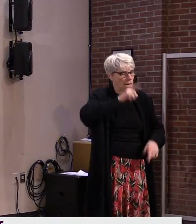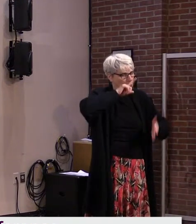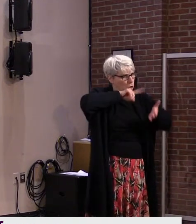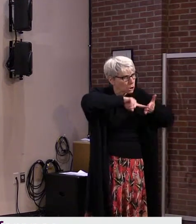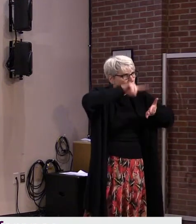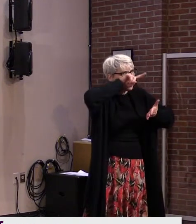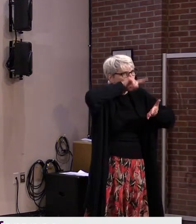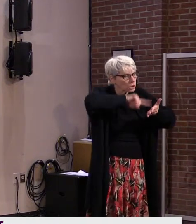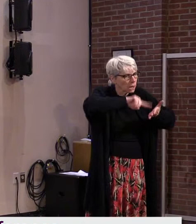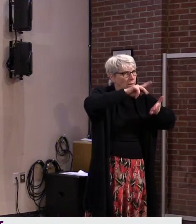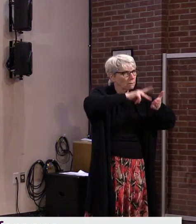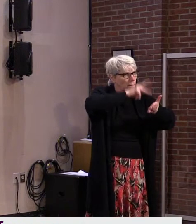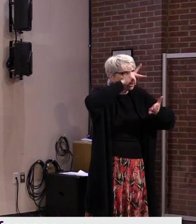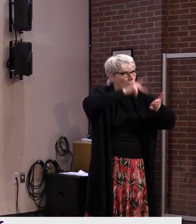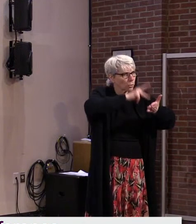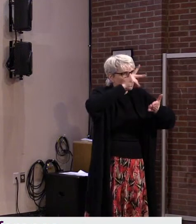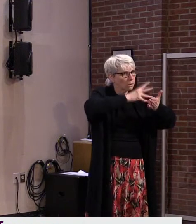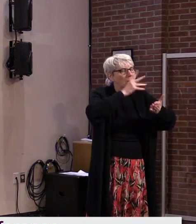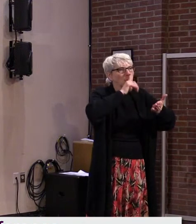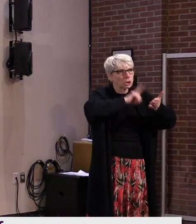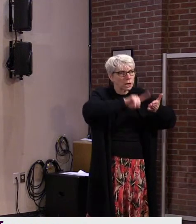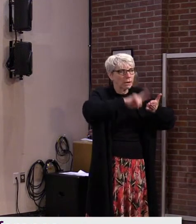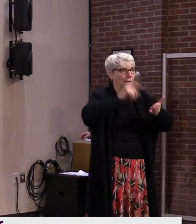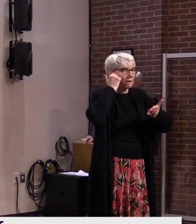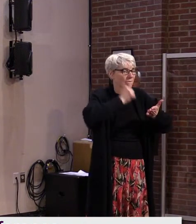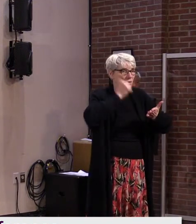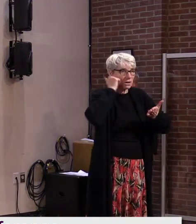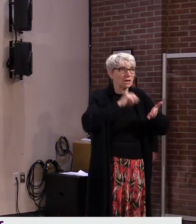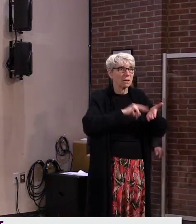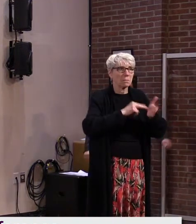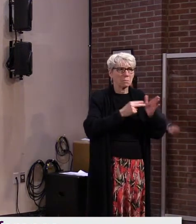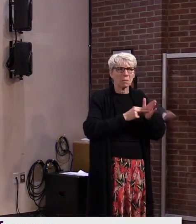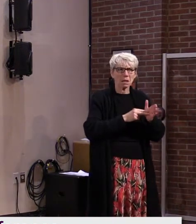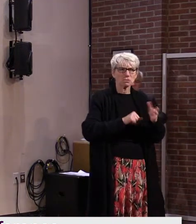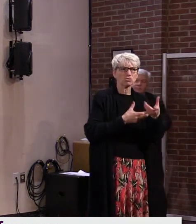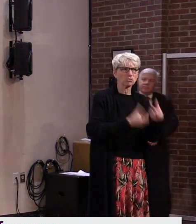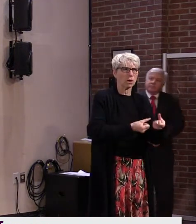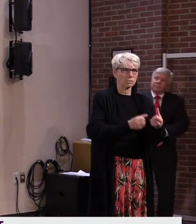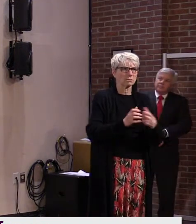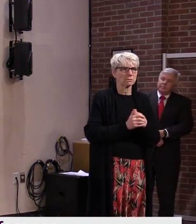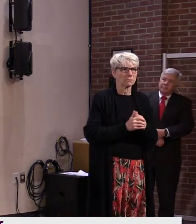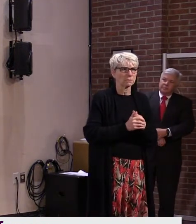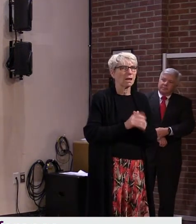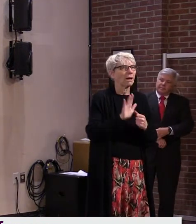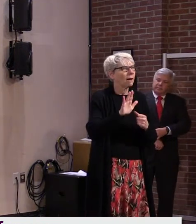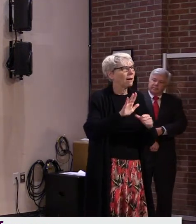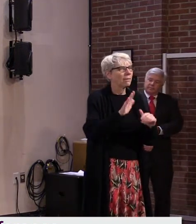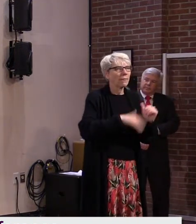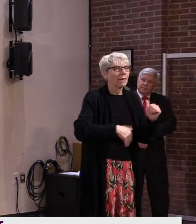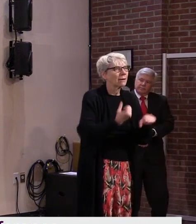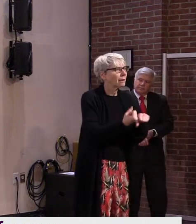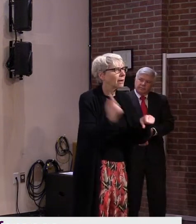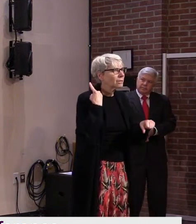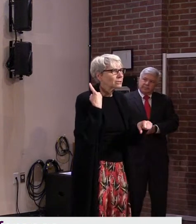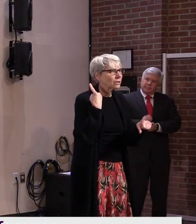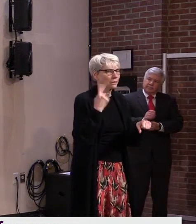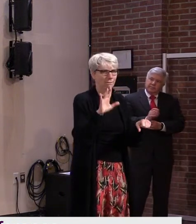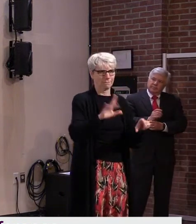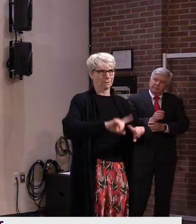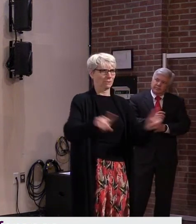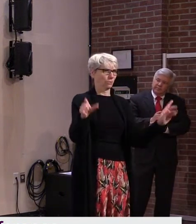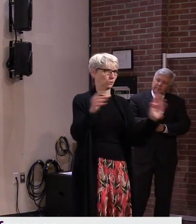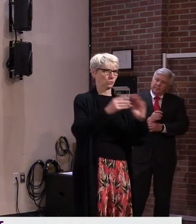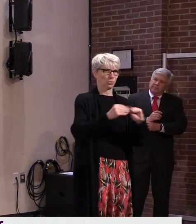indicating someone has become infected is very, very high. It's much different than in previous circumstances when we